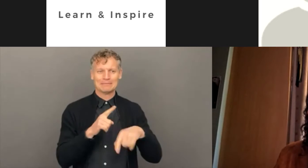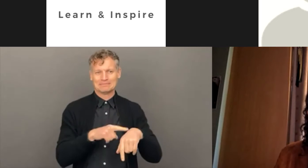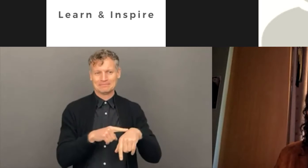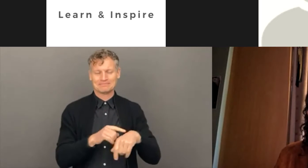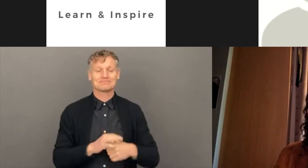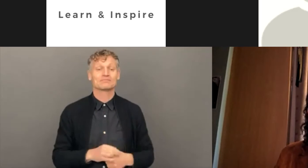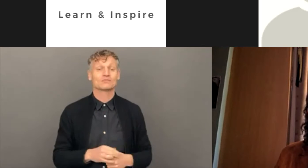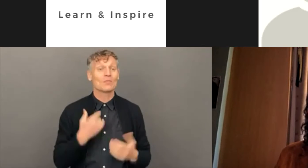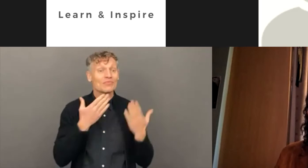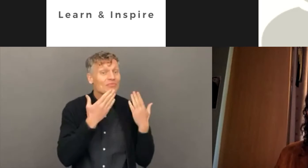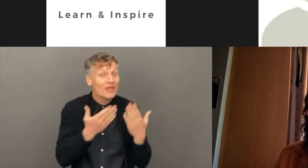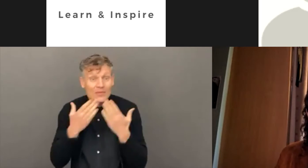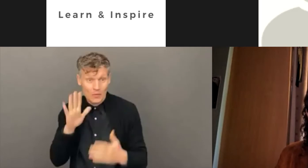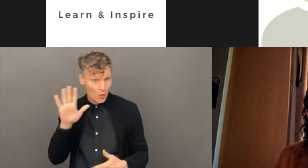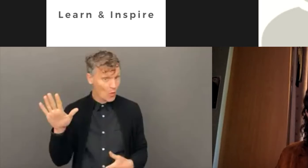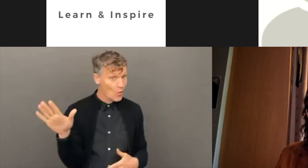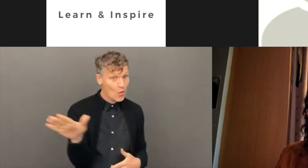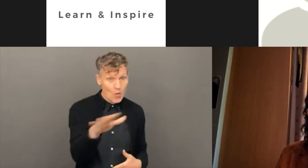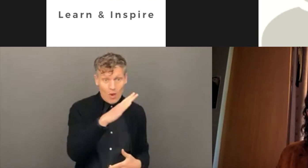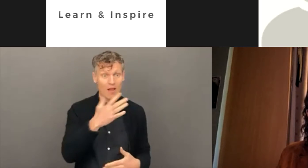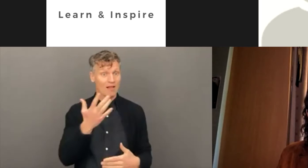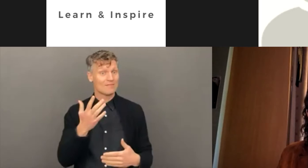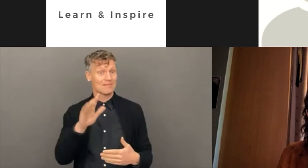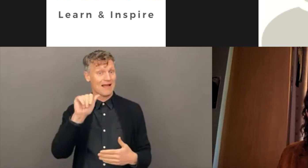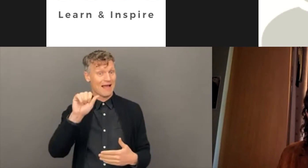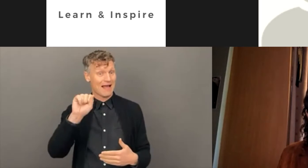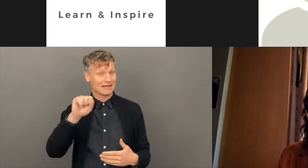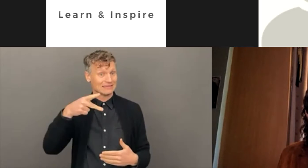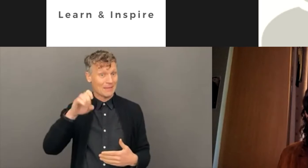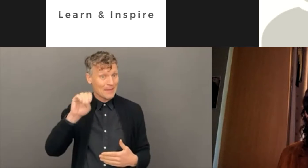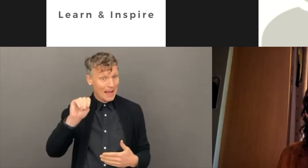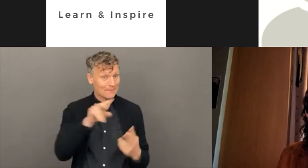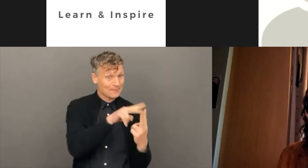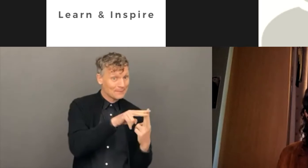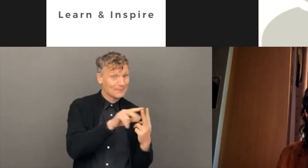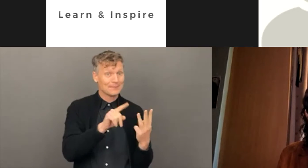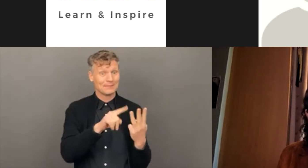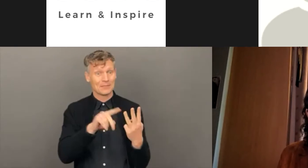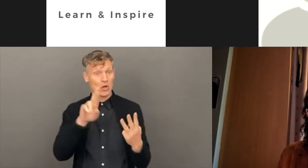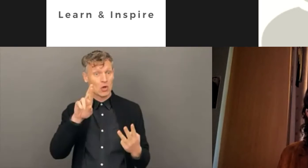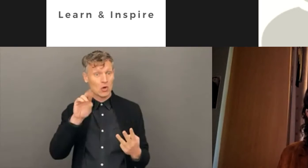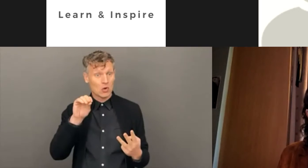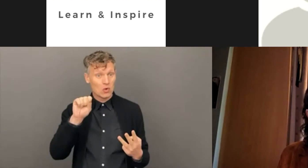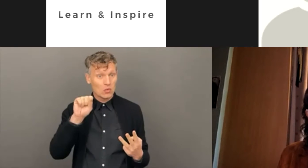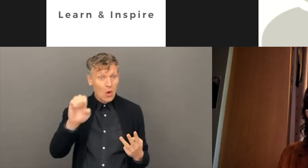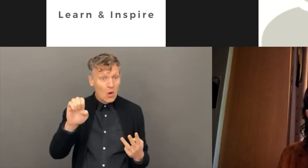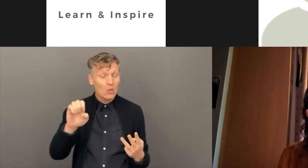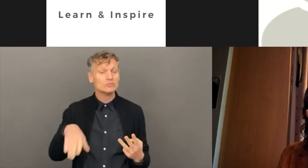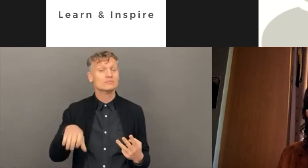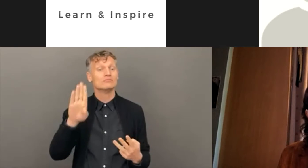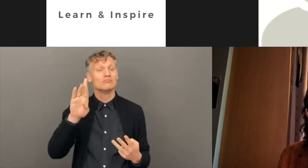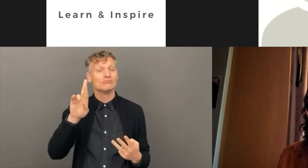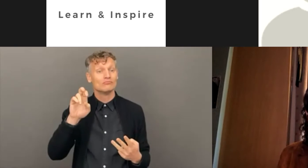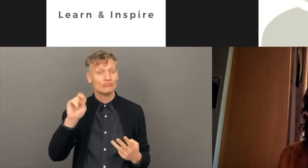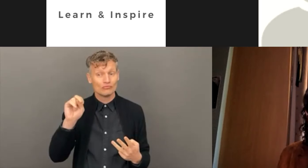and Ailey from ASPEM. Thank you to Rose and Brenda from Viatores Christi and the Diocese of